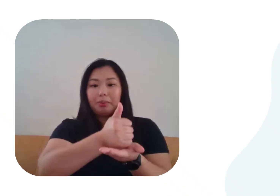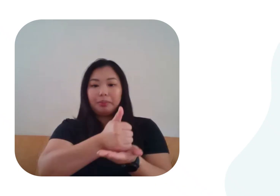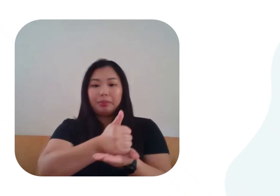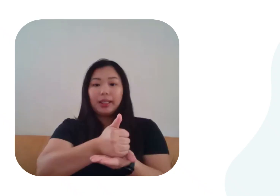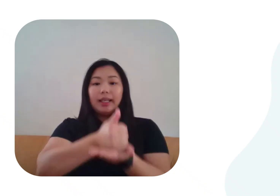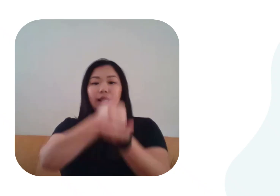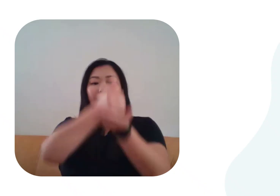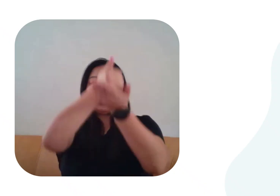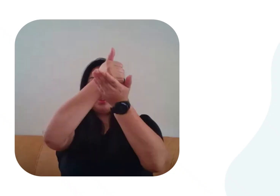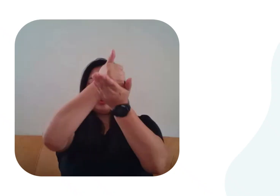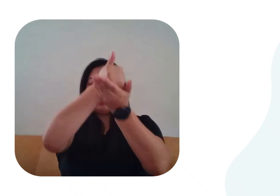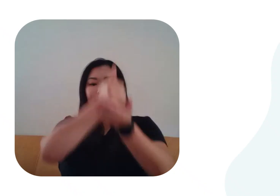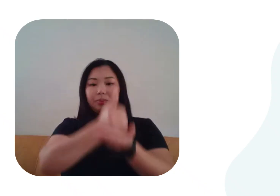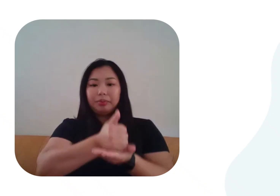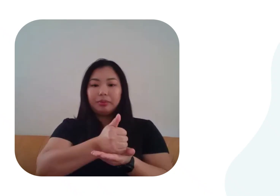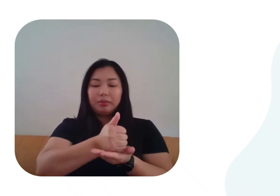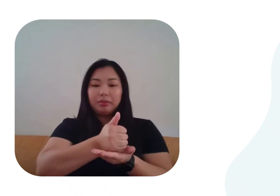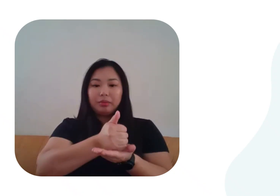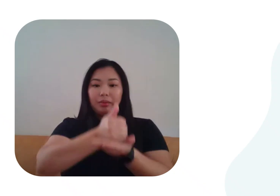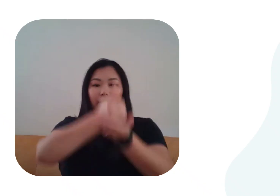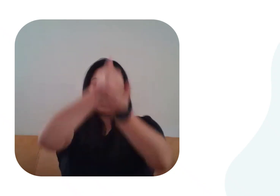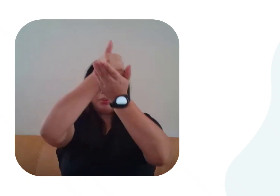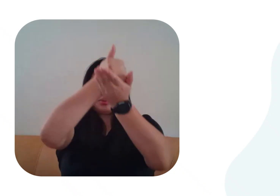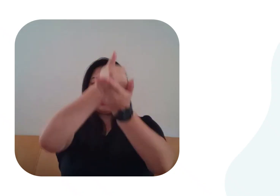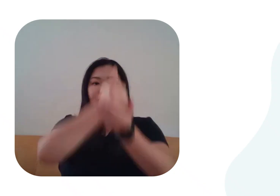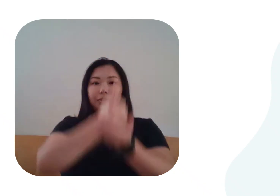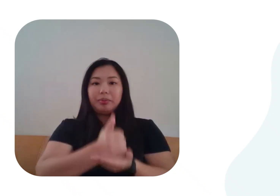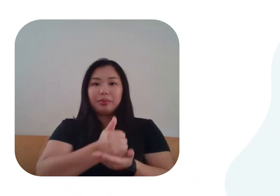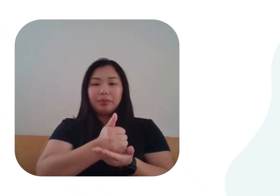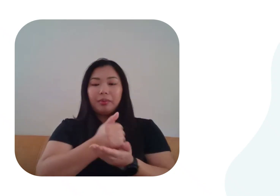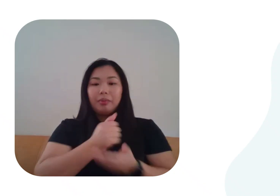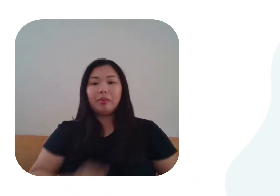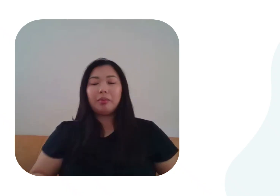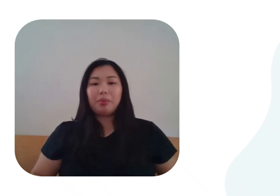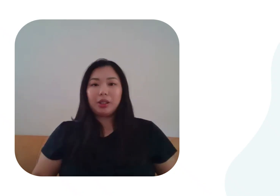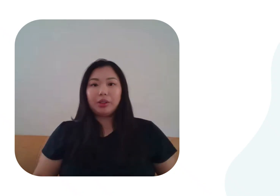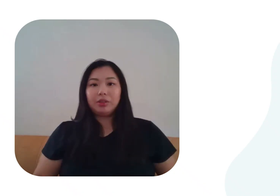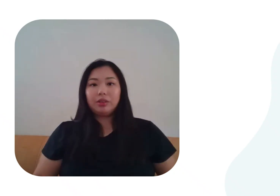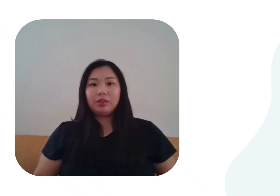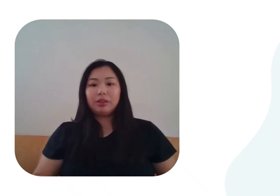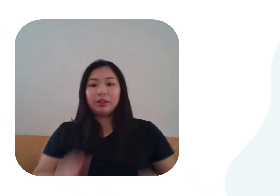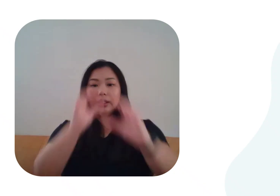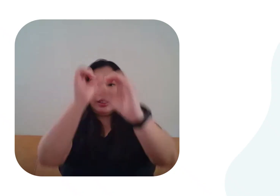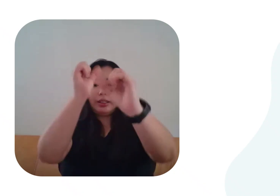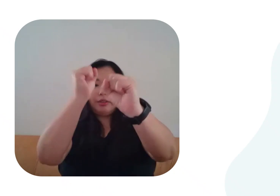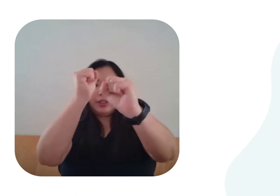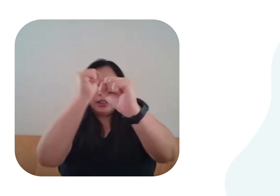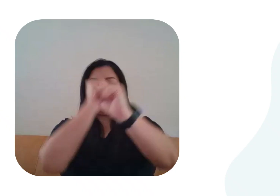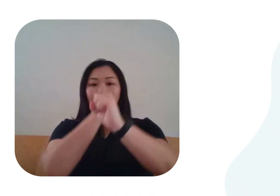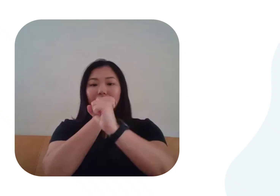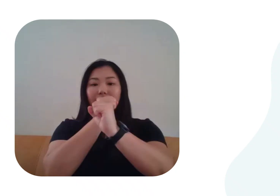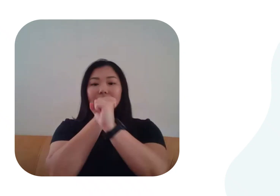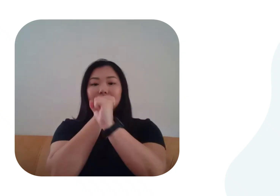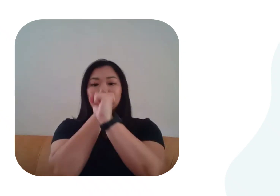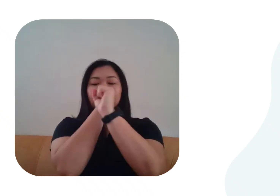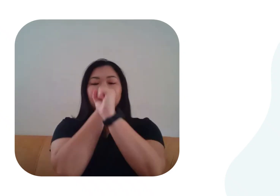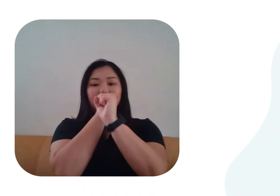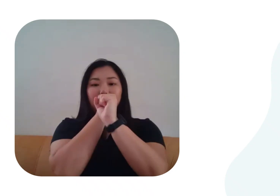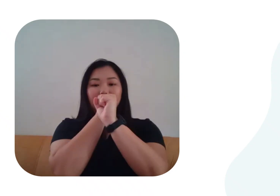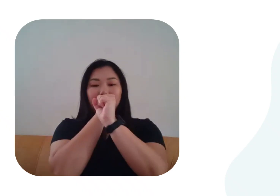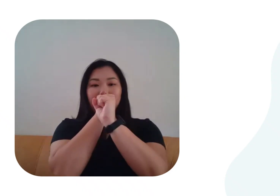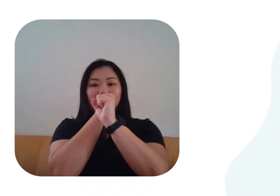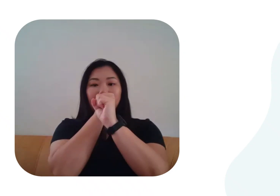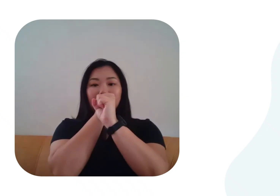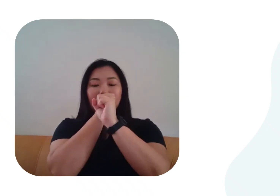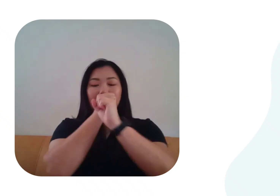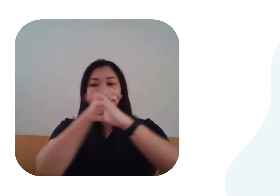up, help, help. Balloon, fists in both hands, place in front